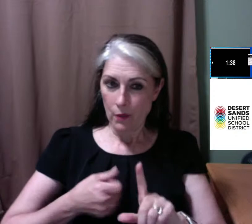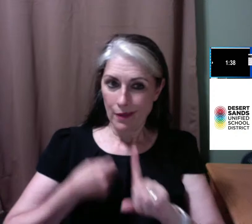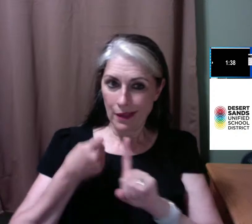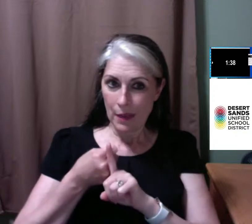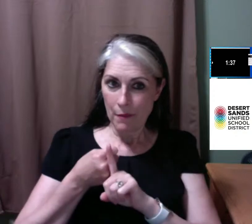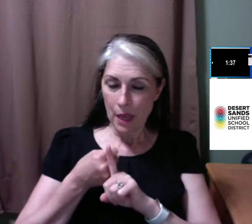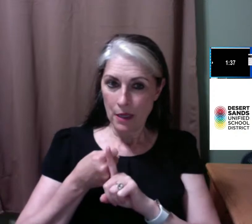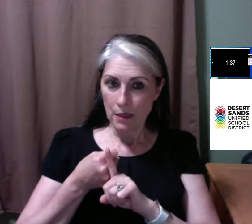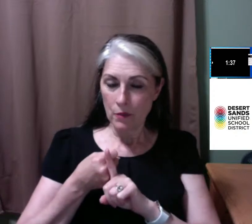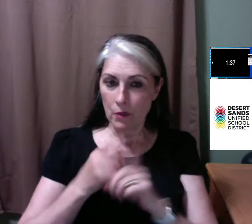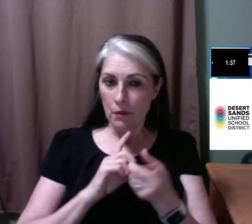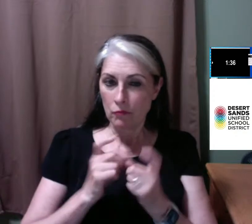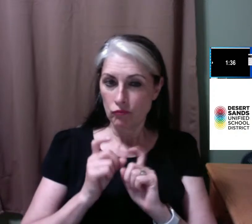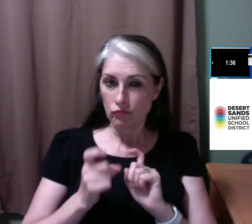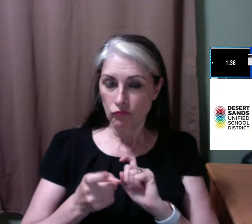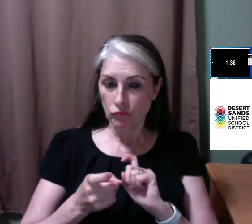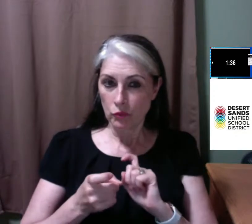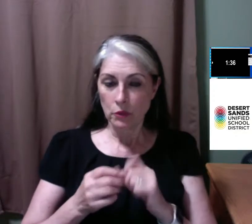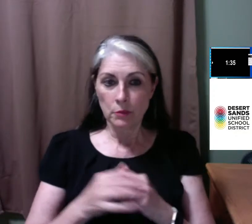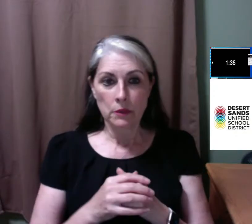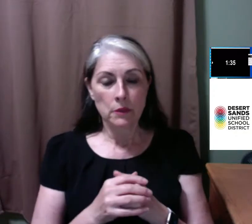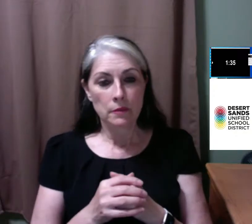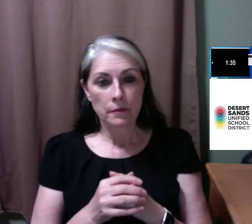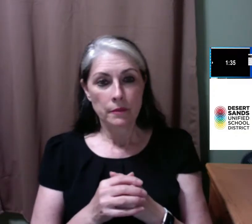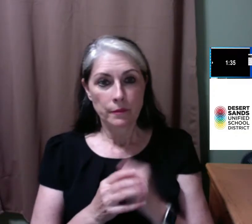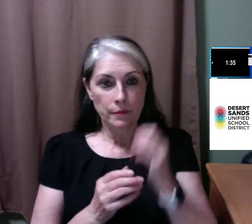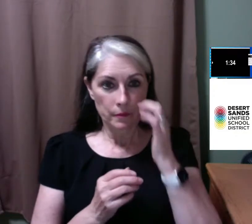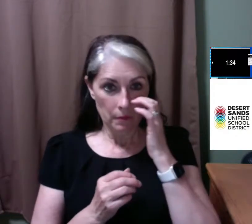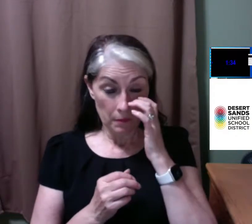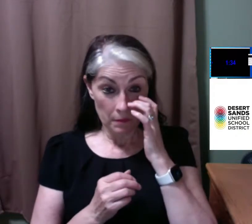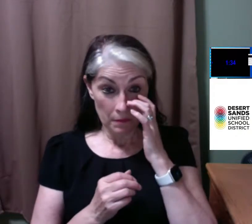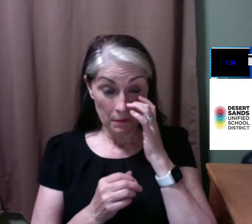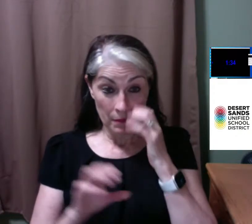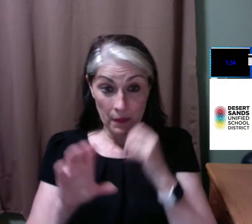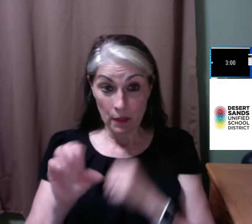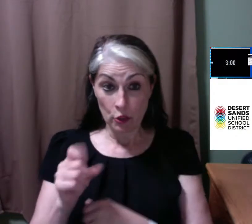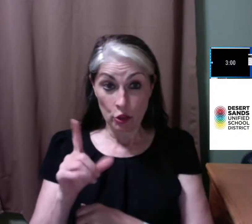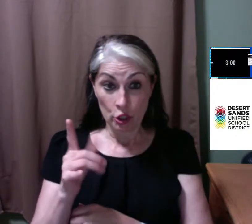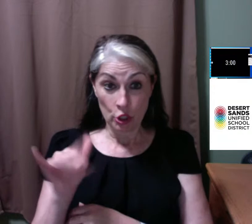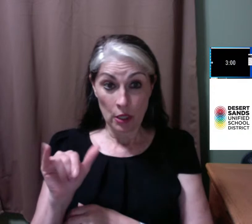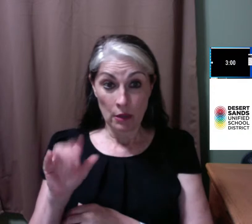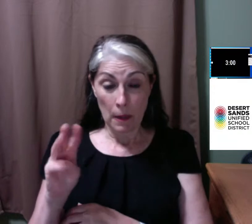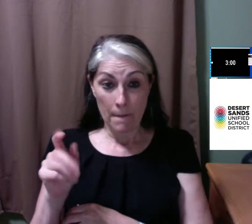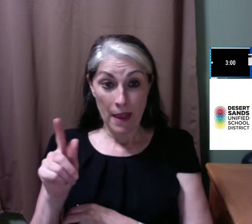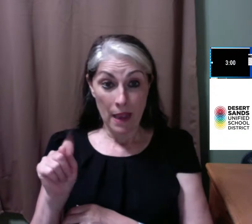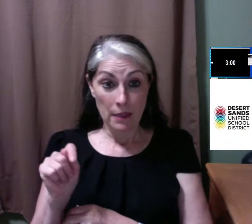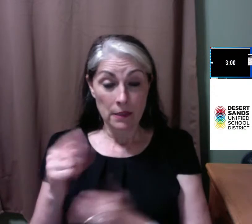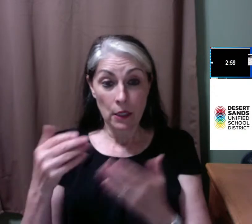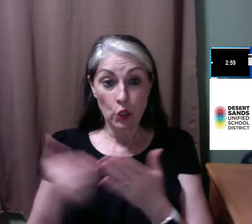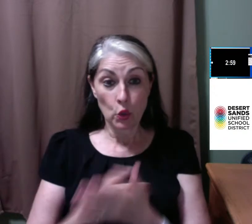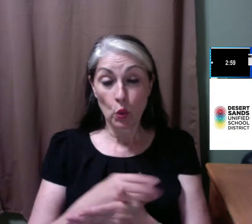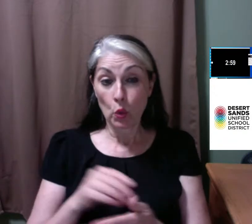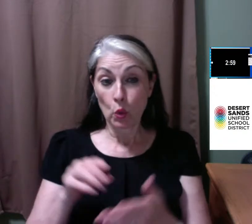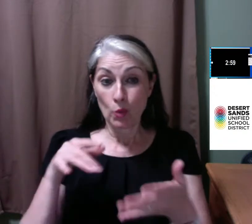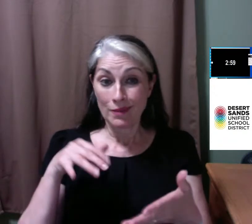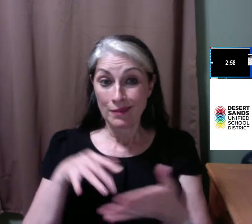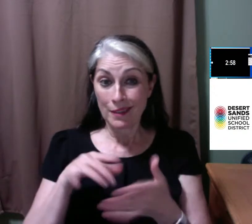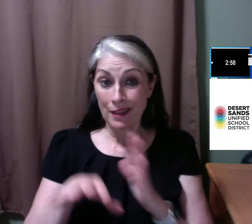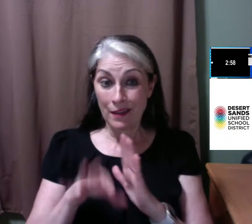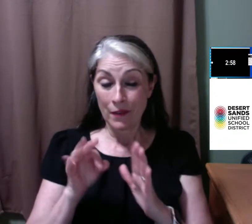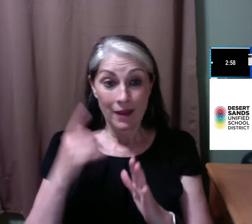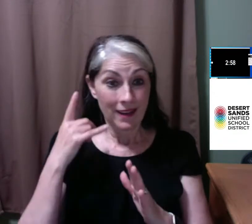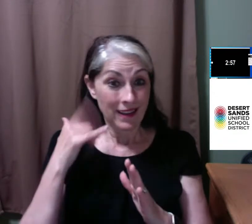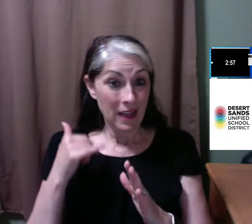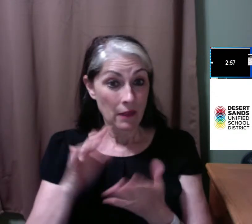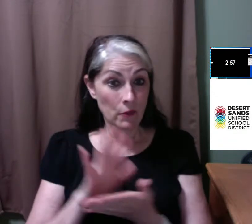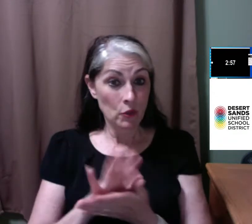and making adjustments accordingly. Shelley Mast. A new study has found that